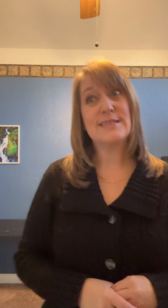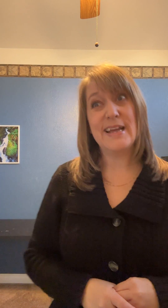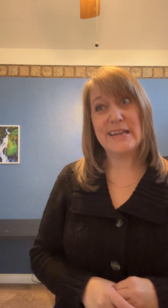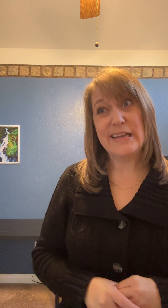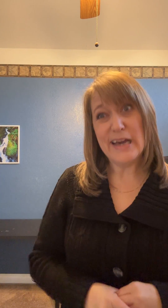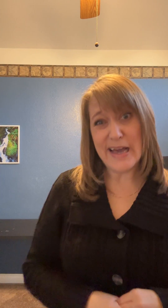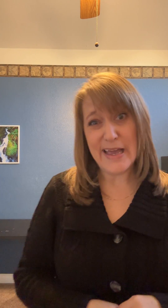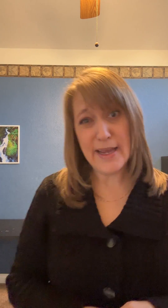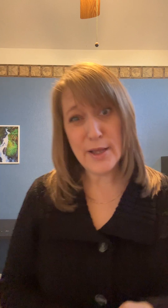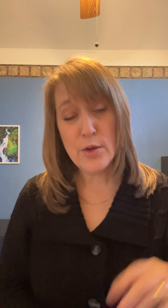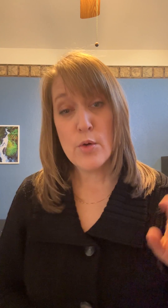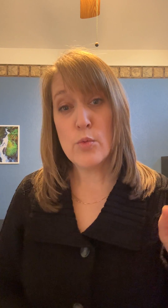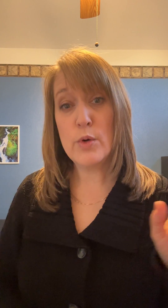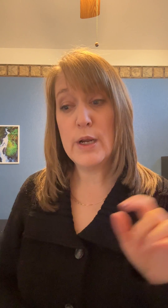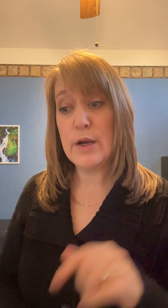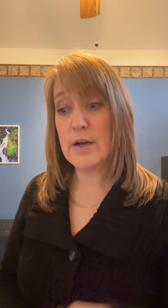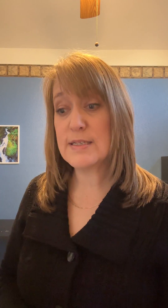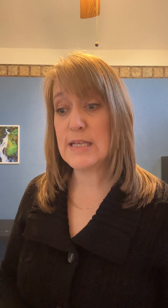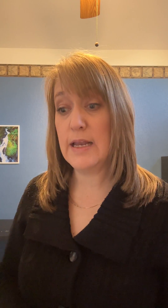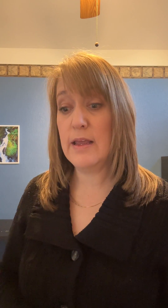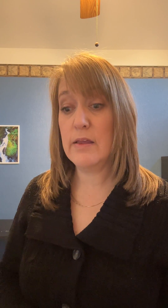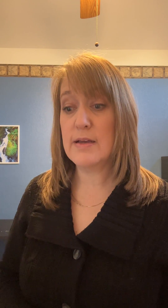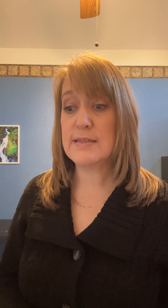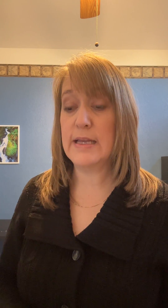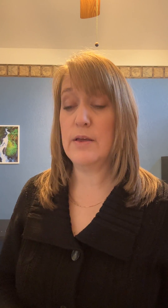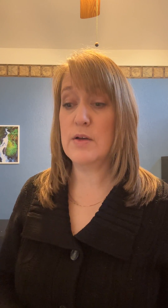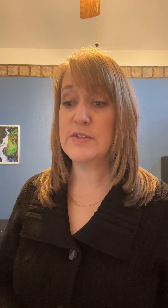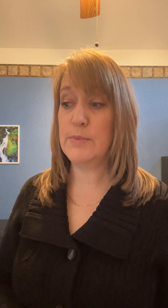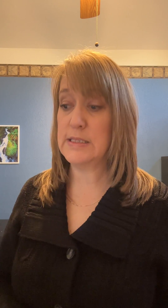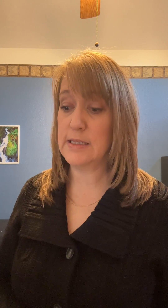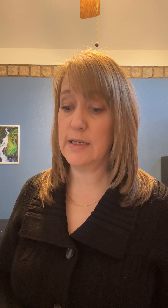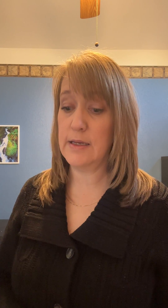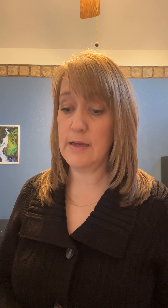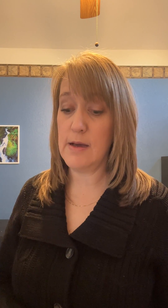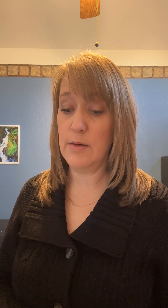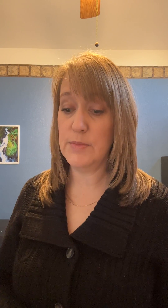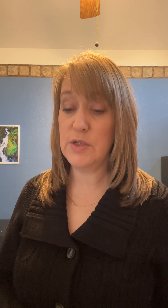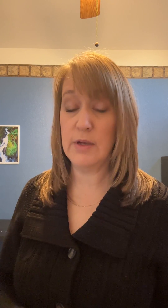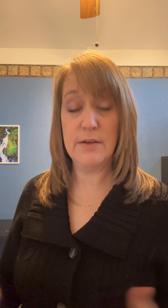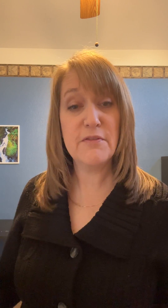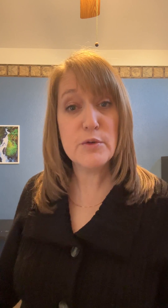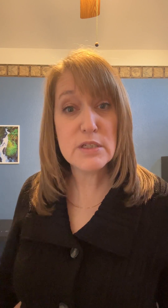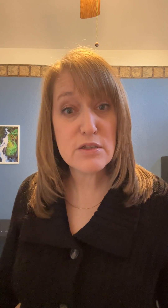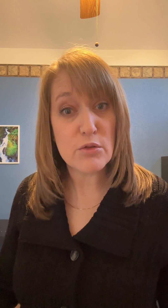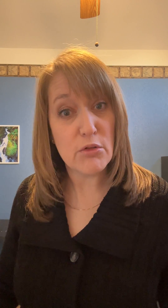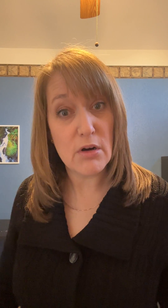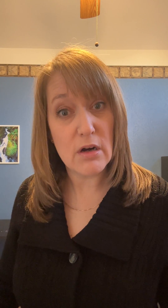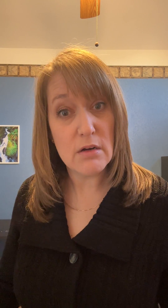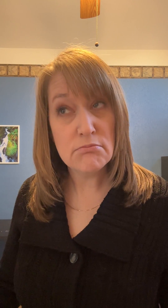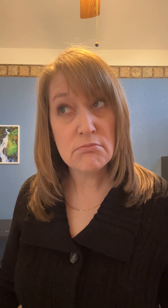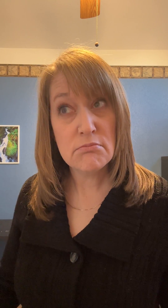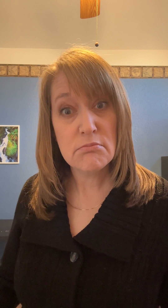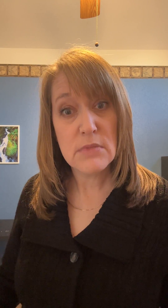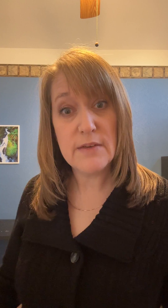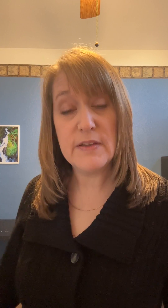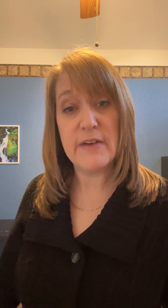sign guide, we are signing a sign that also means like to influence or give